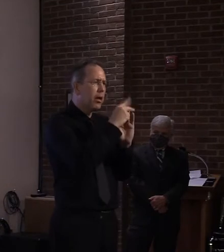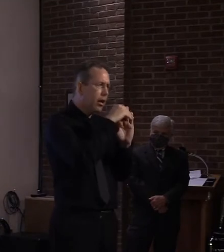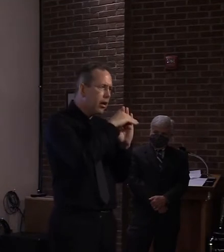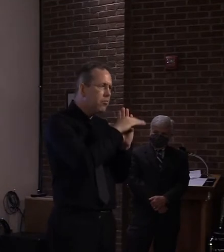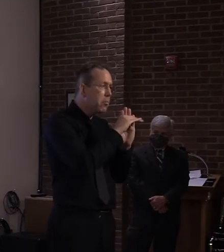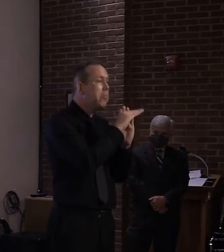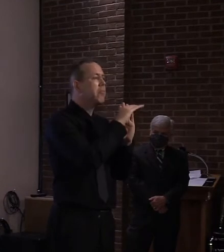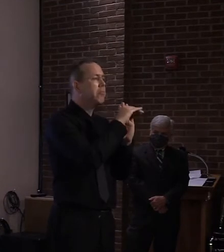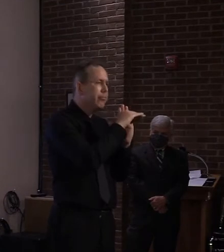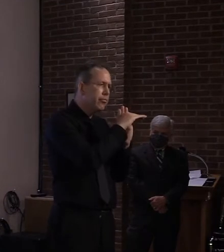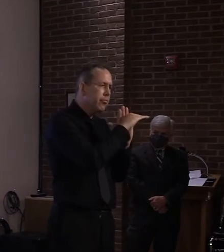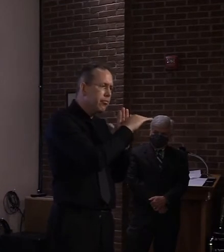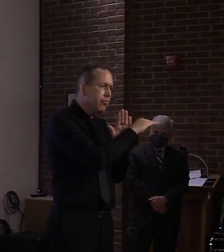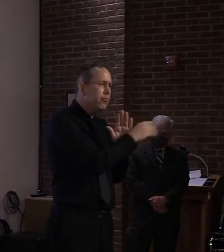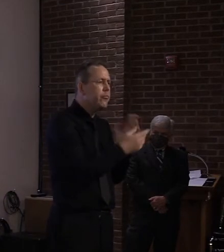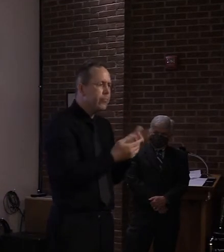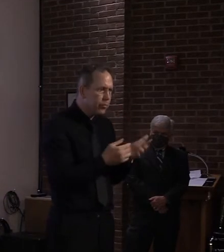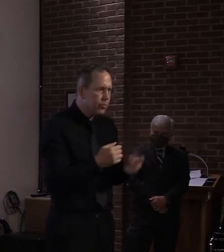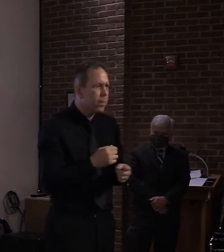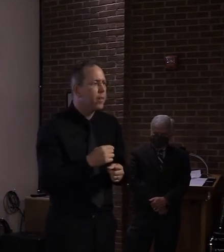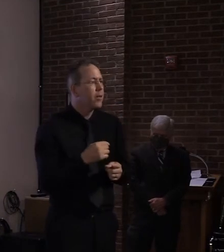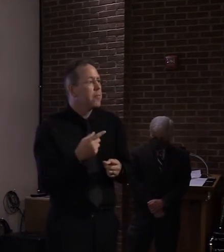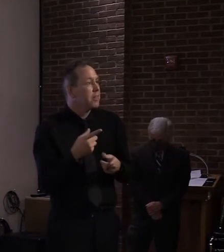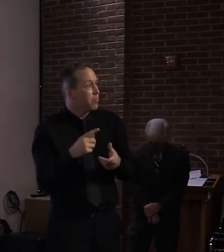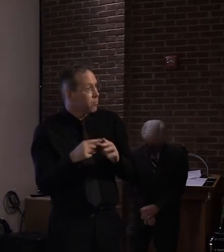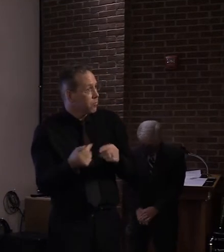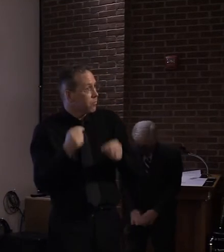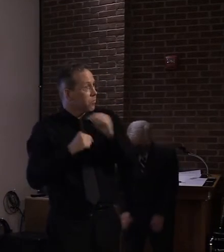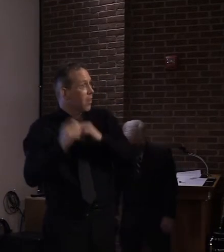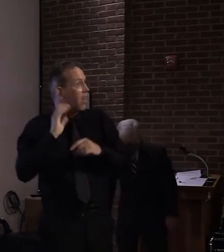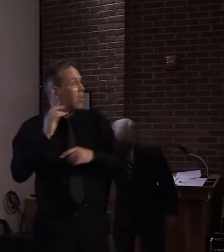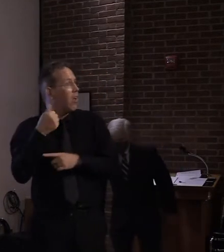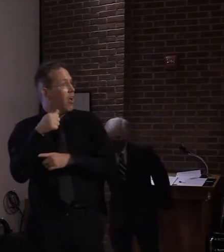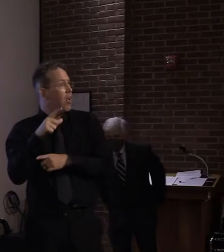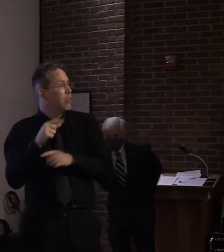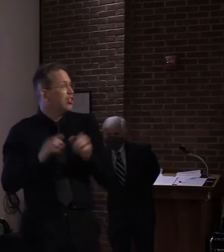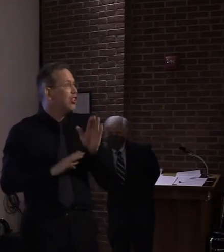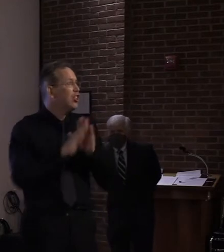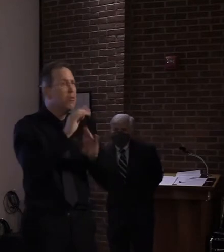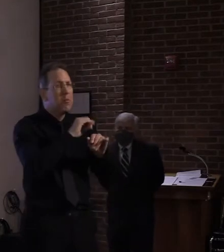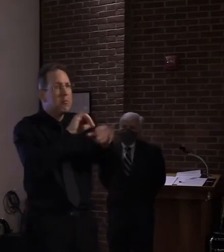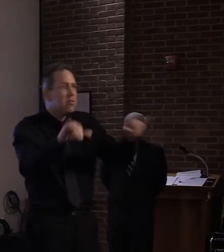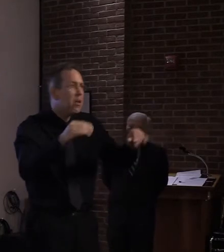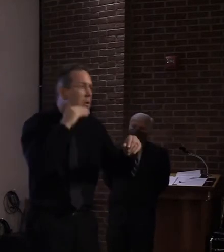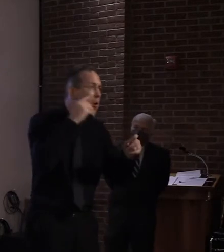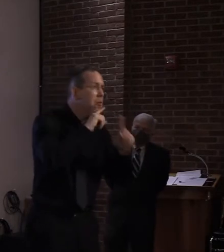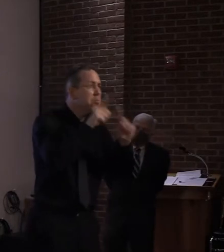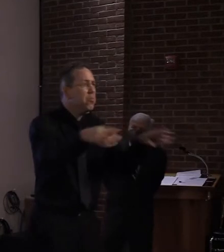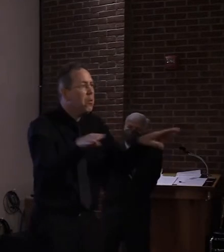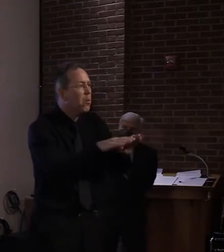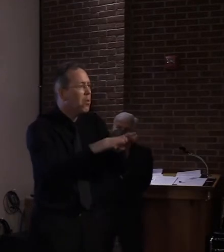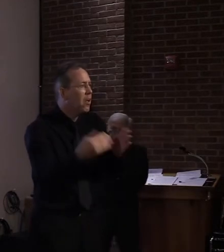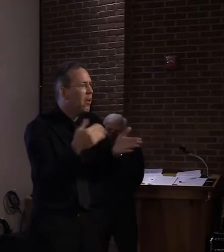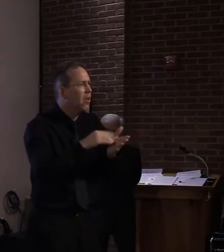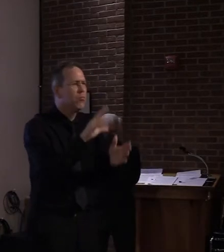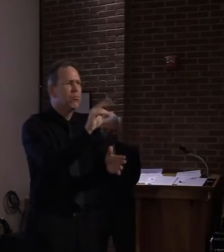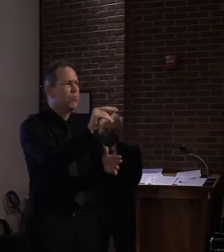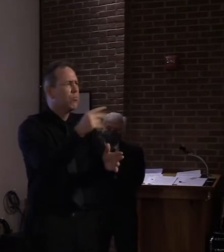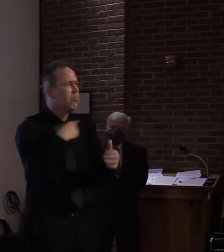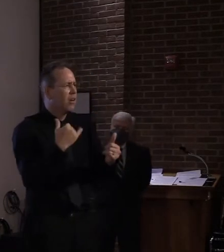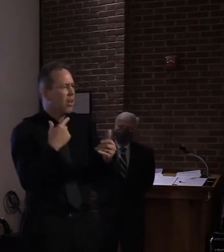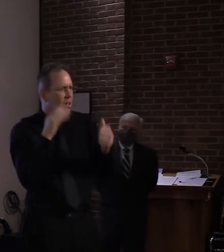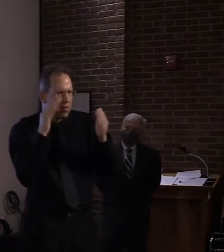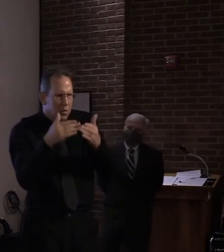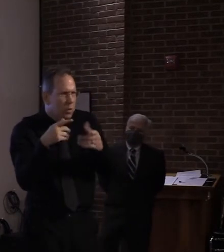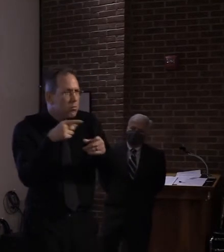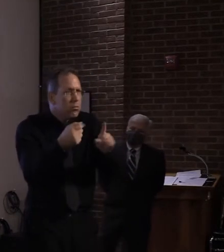it through all those same strategies. We're now able to do it through the containment strategy, the